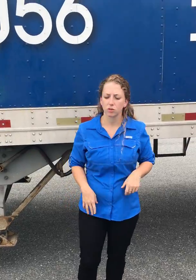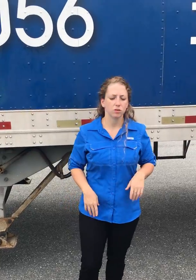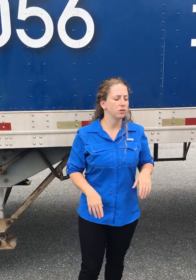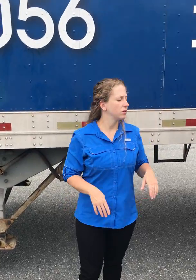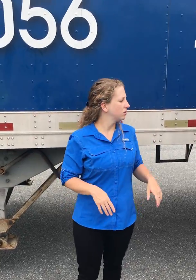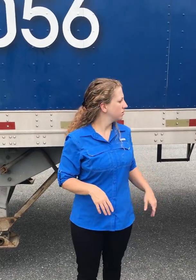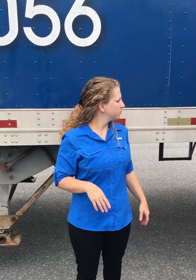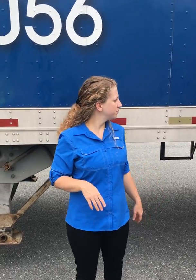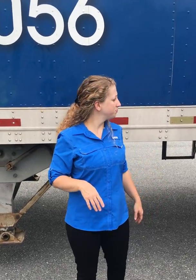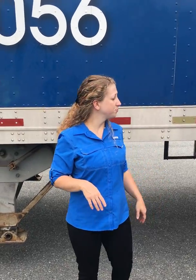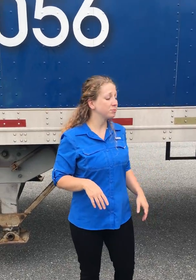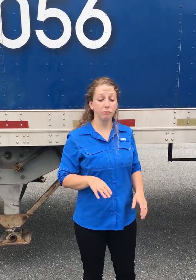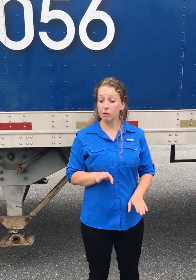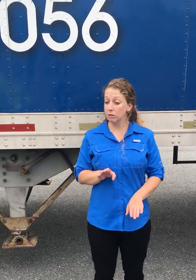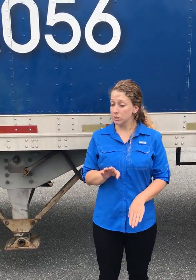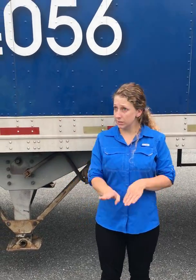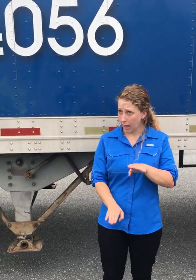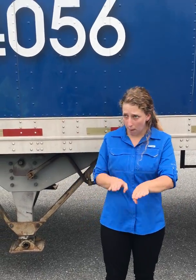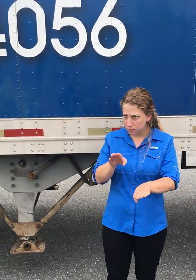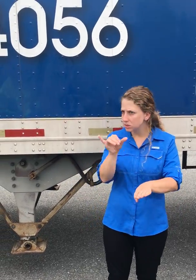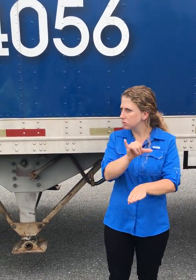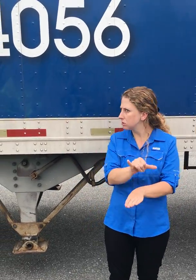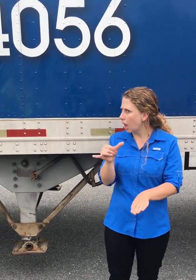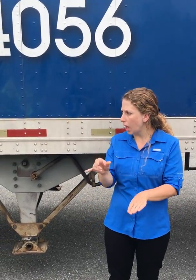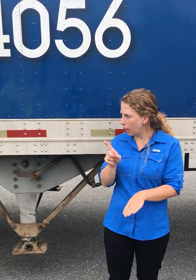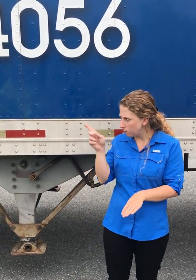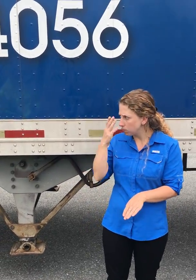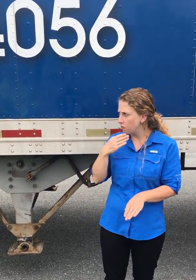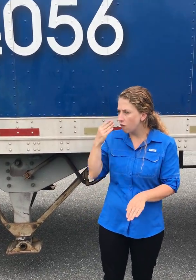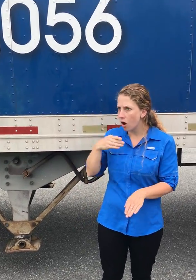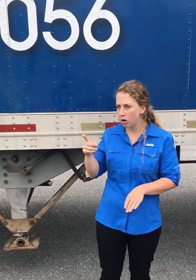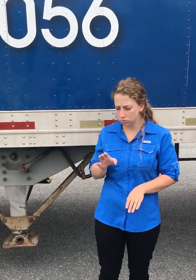These steps, I would inspect the same way I did steps up on the tractor cab.